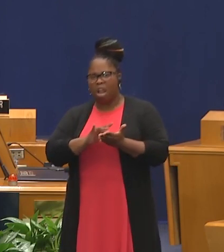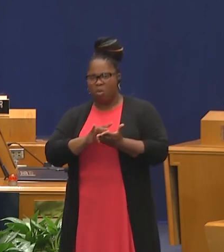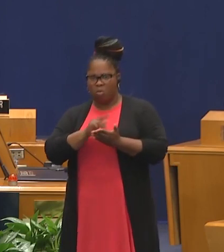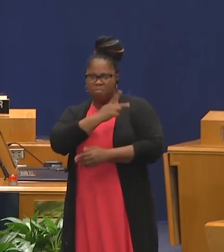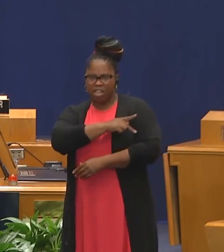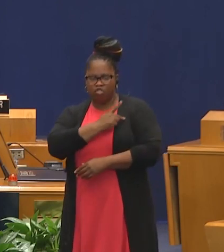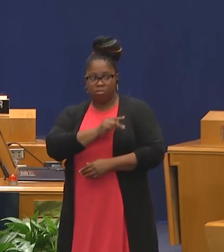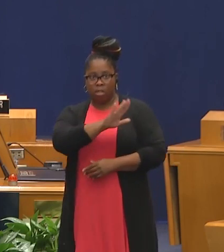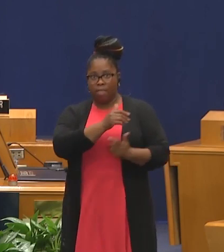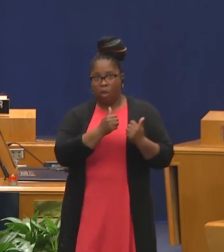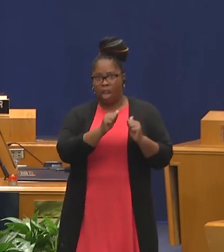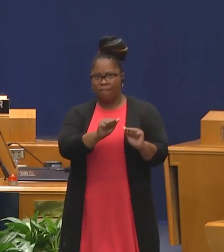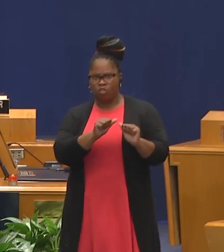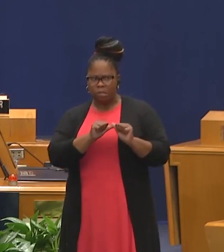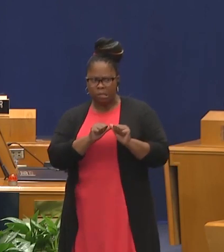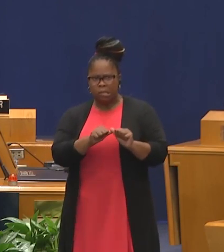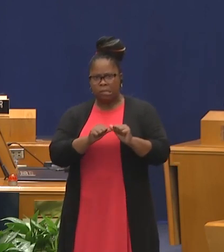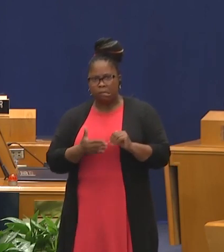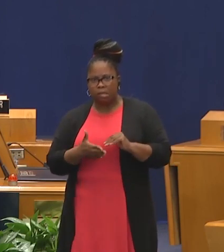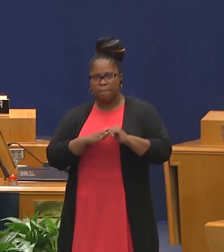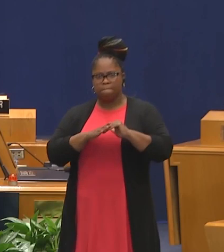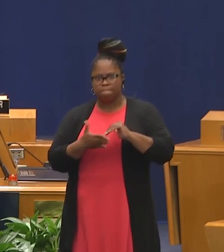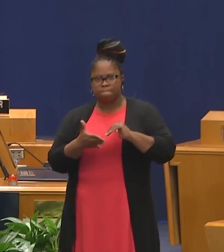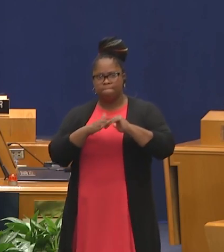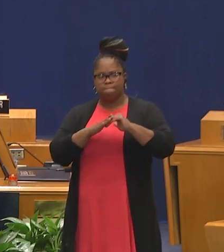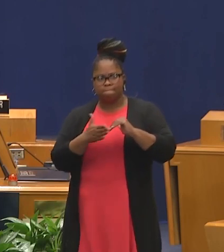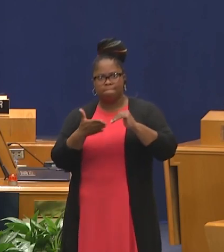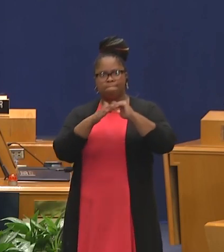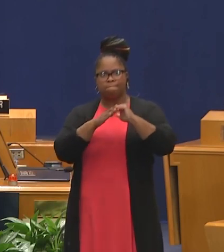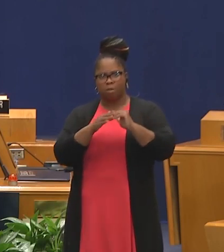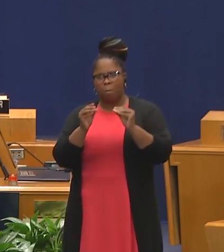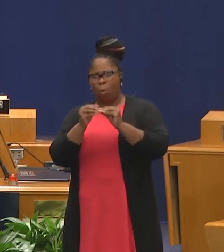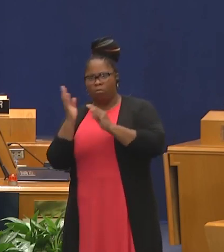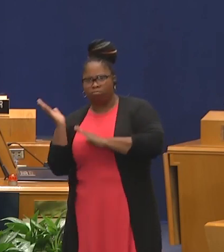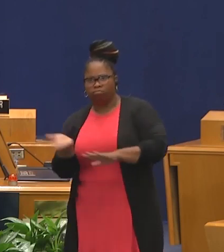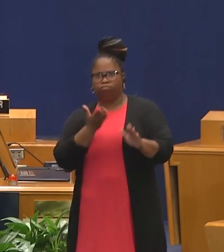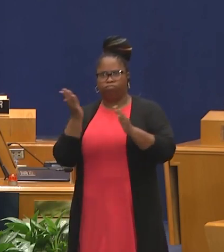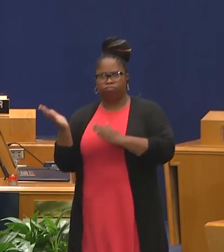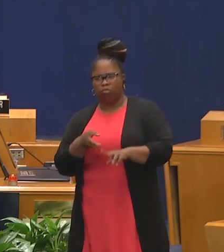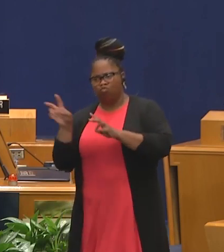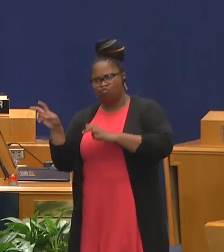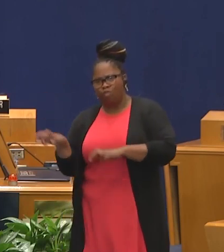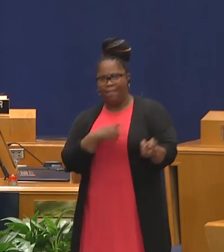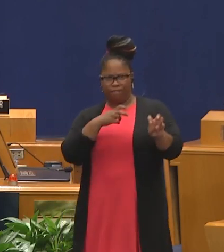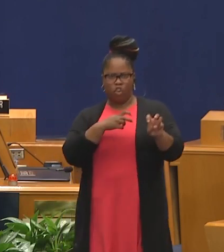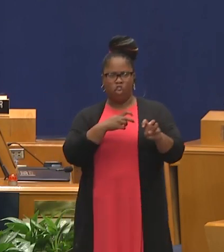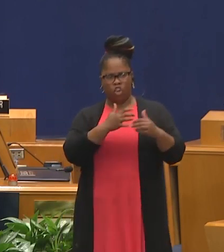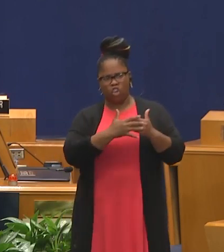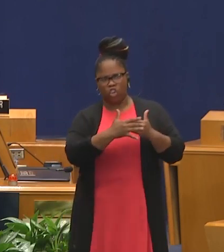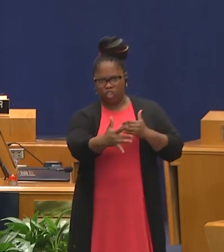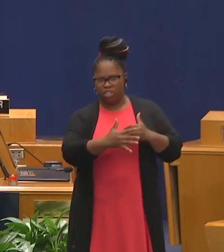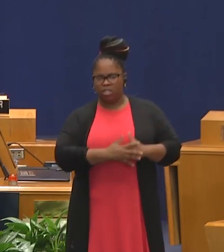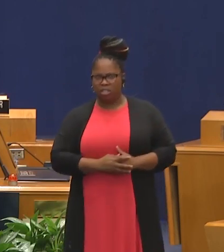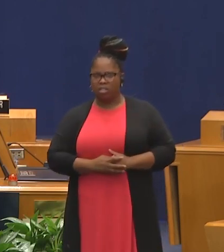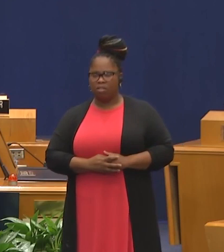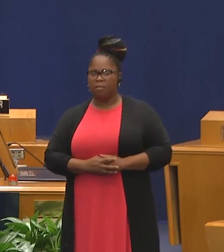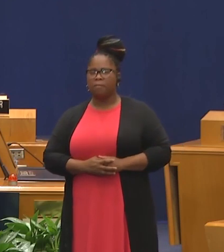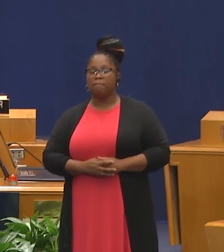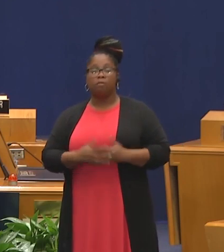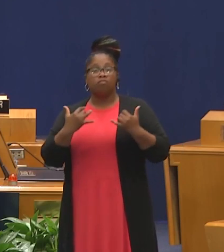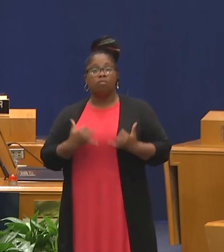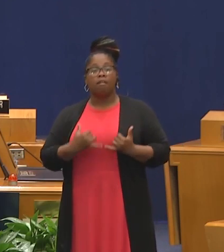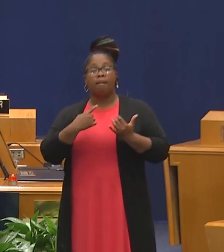ongoing to be able to increase the volume of transfers to the LASH in the coming days. One of the things that is being